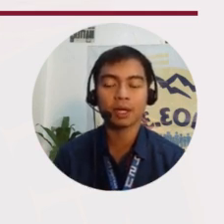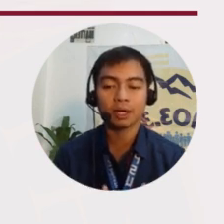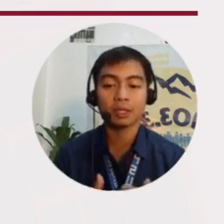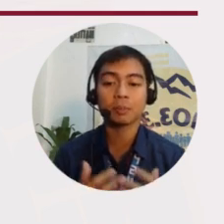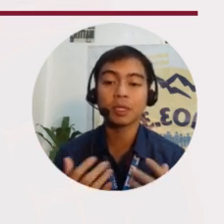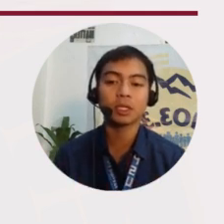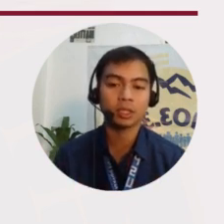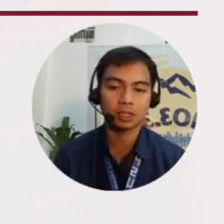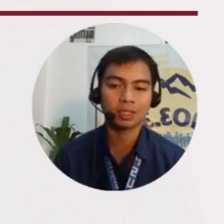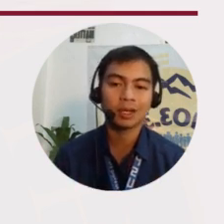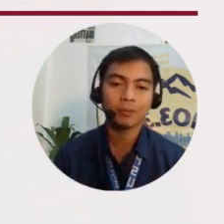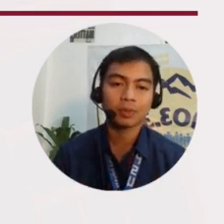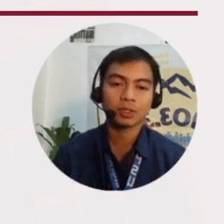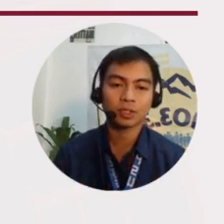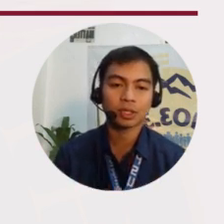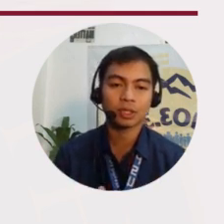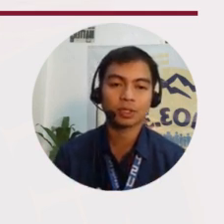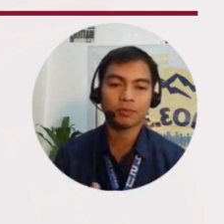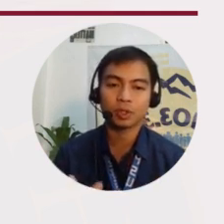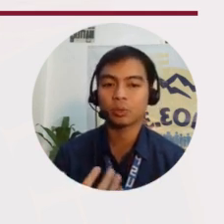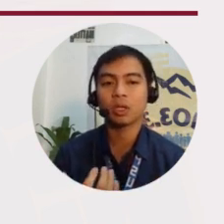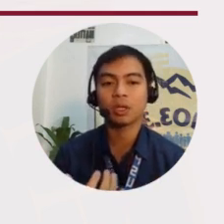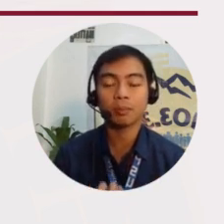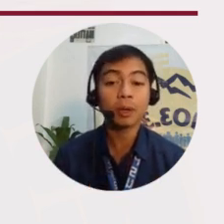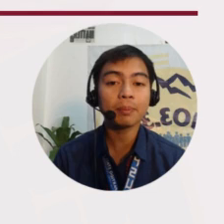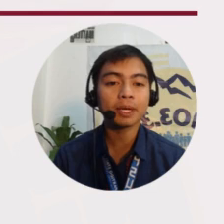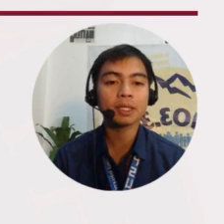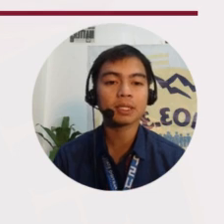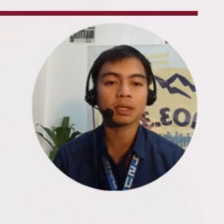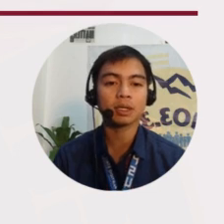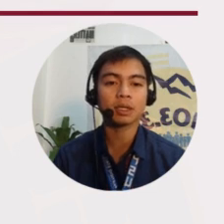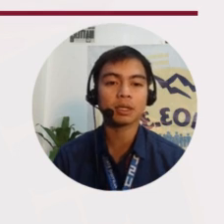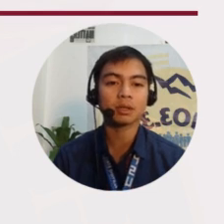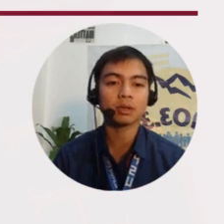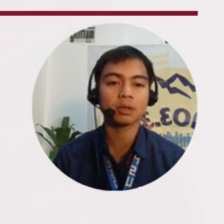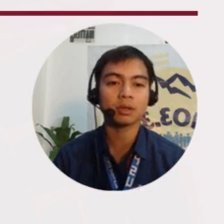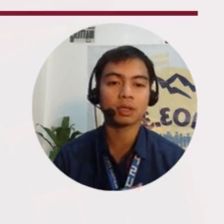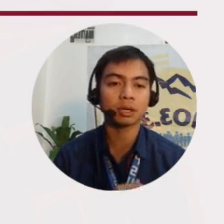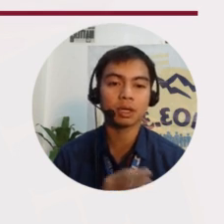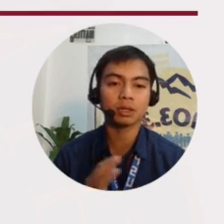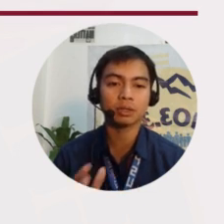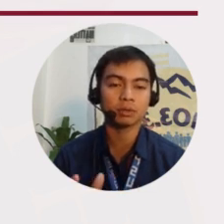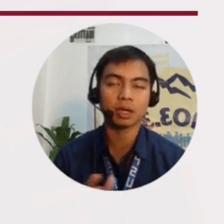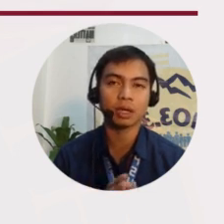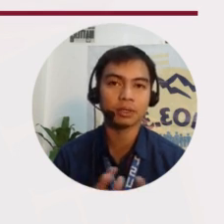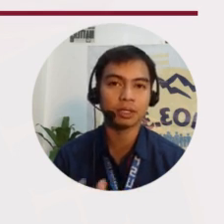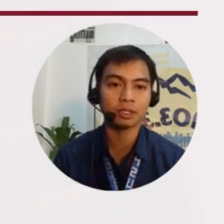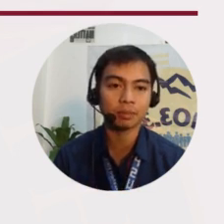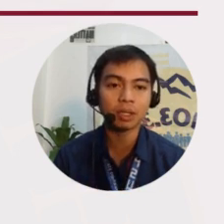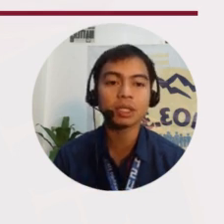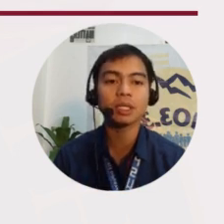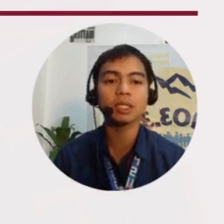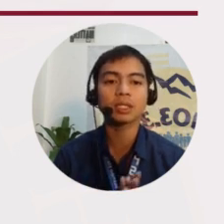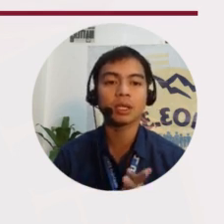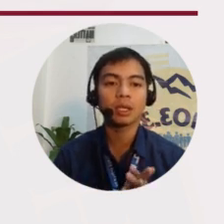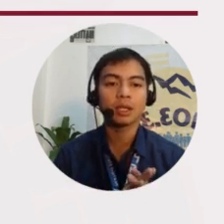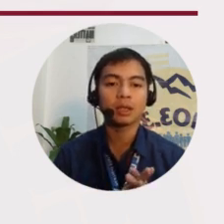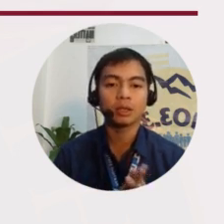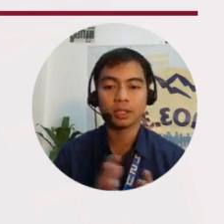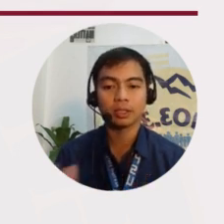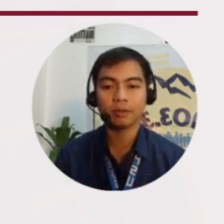have special needs, such as visual impairments or hearing